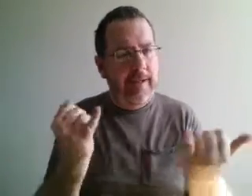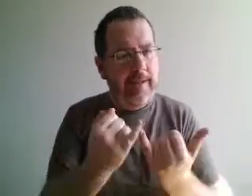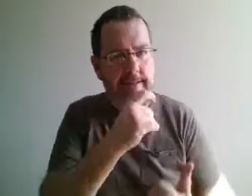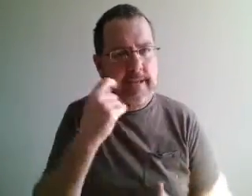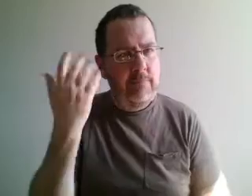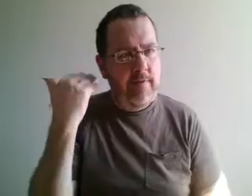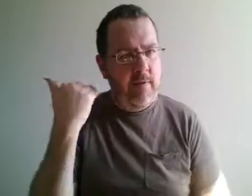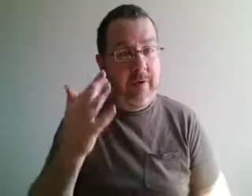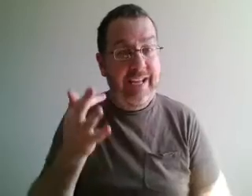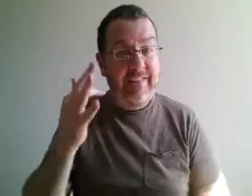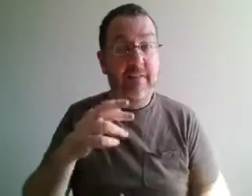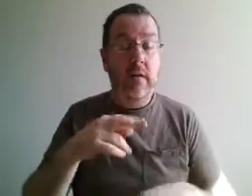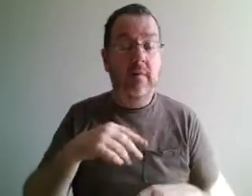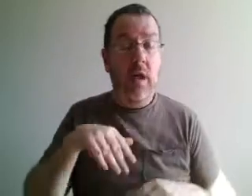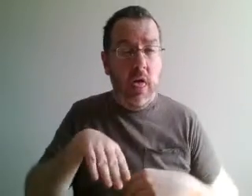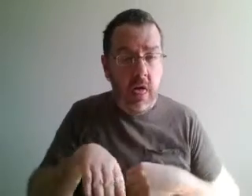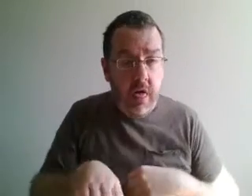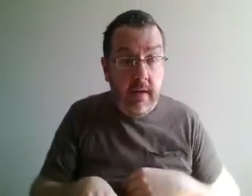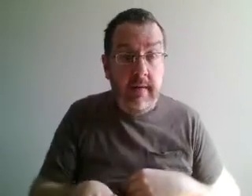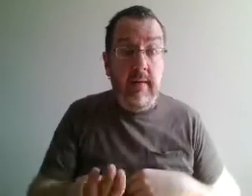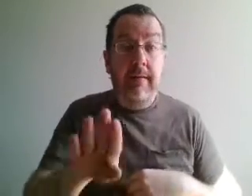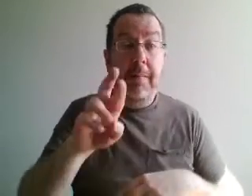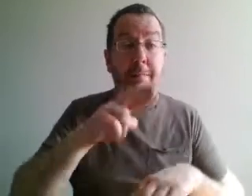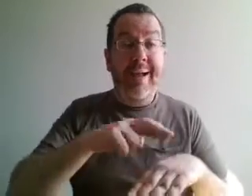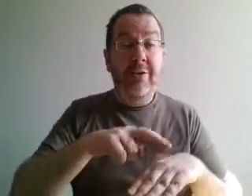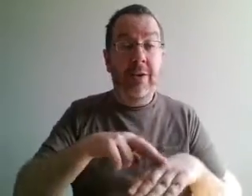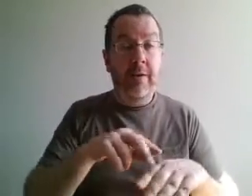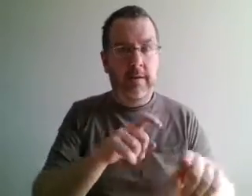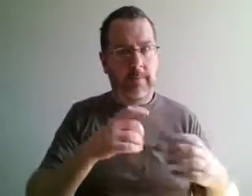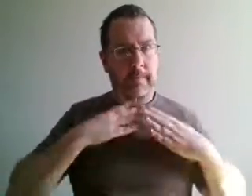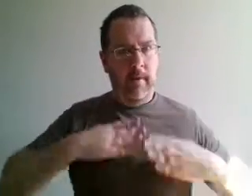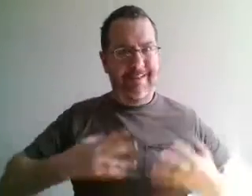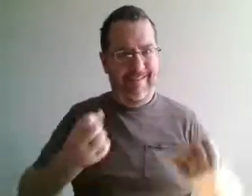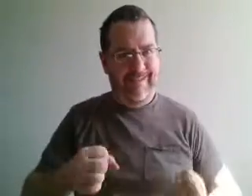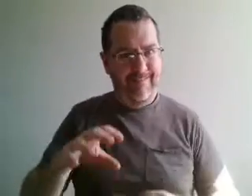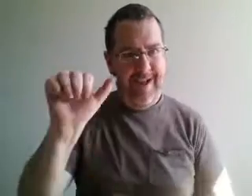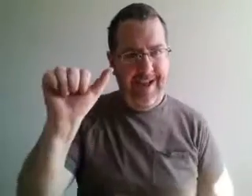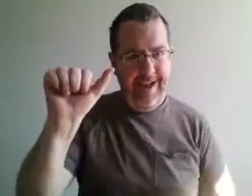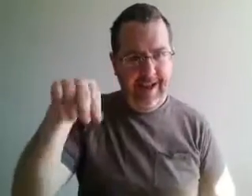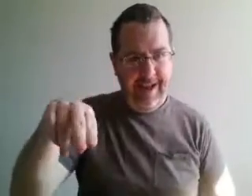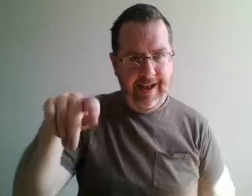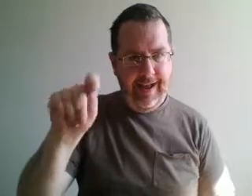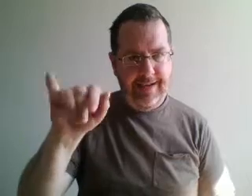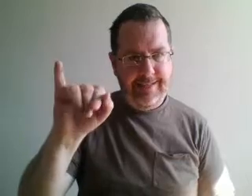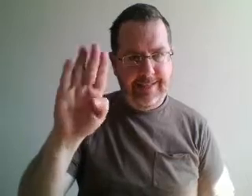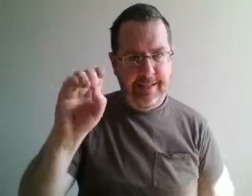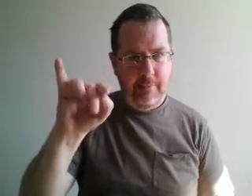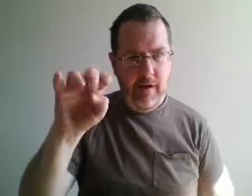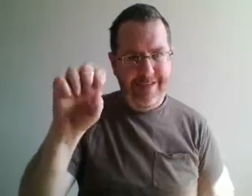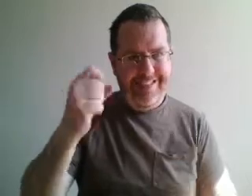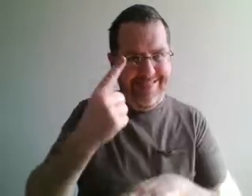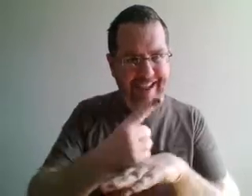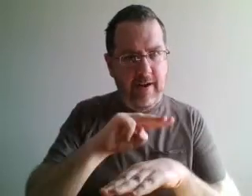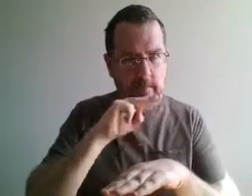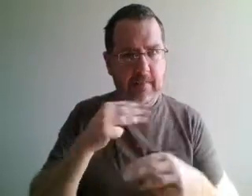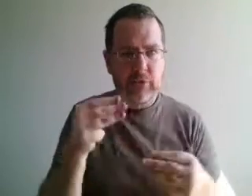you're unlikely to get reinfected because of the antibodies that are generated. And we don't know yet whether those will be long-lived or not, and that's